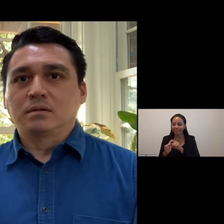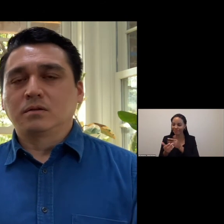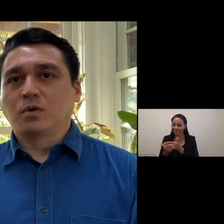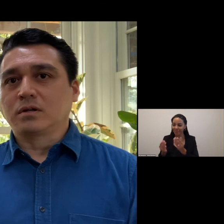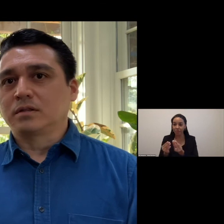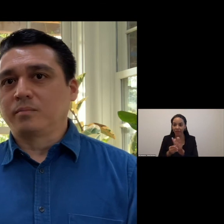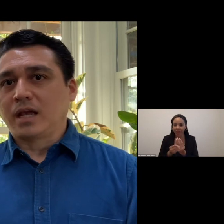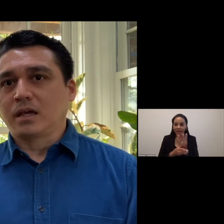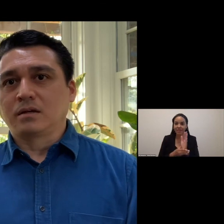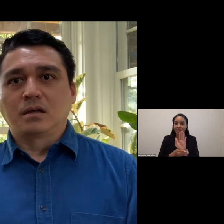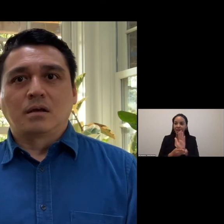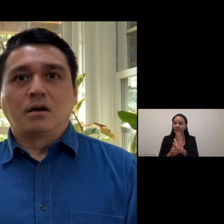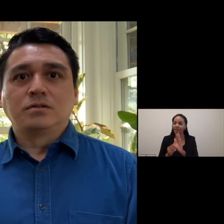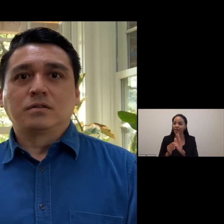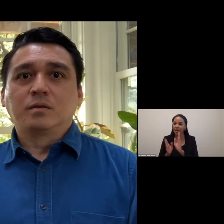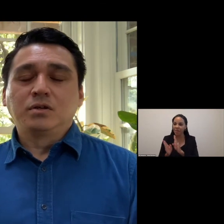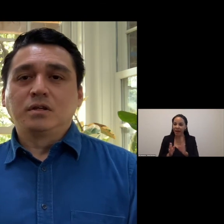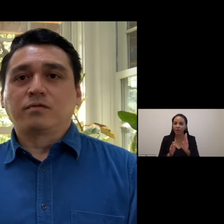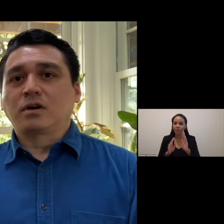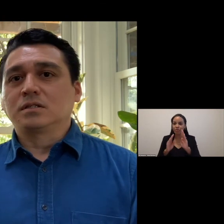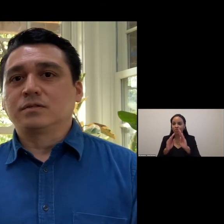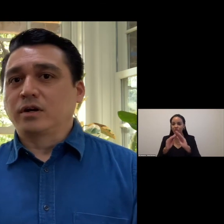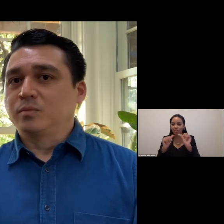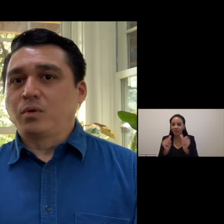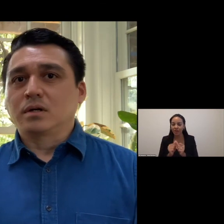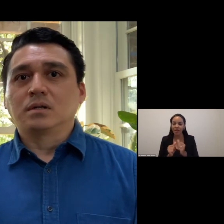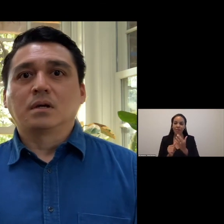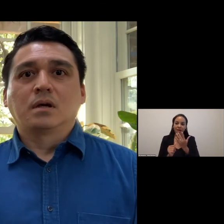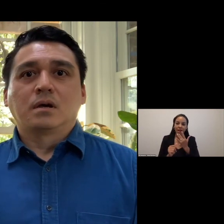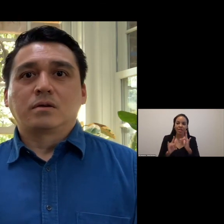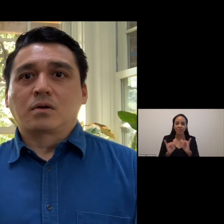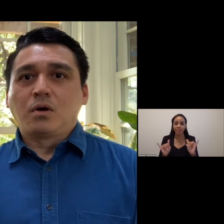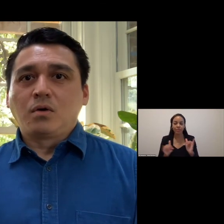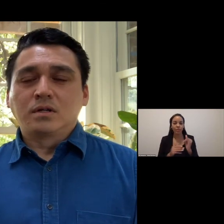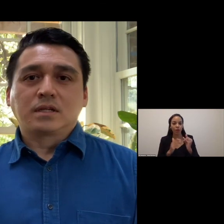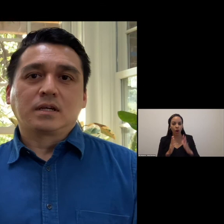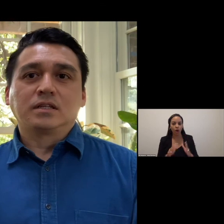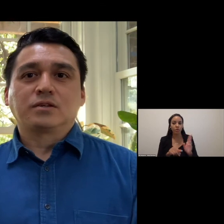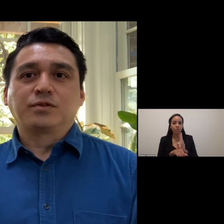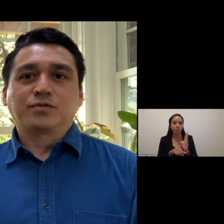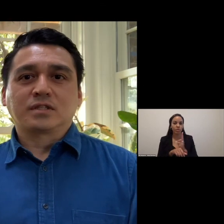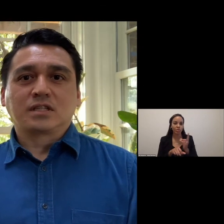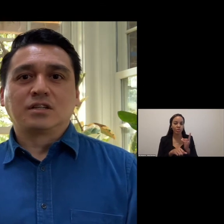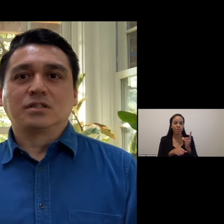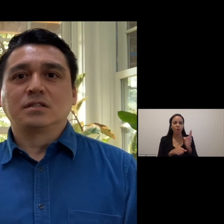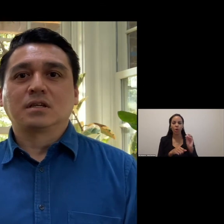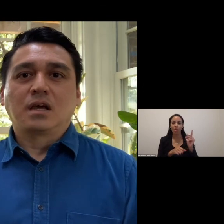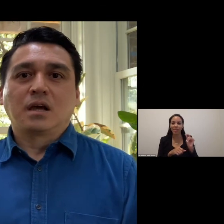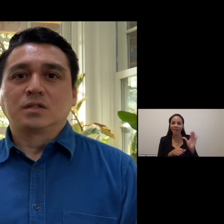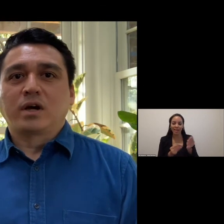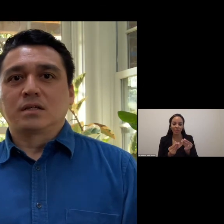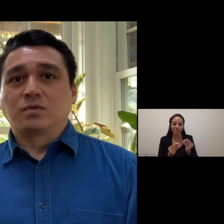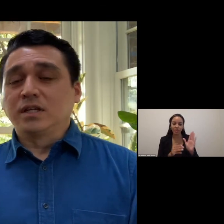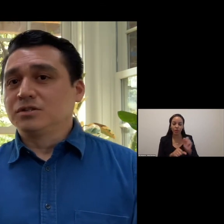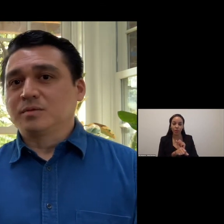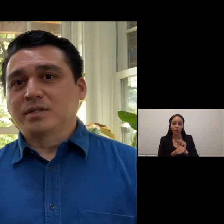in the work that they're making. Also, the community of artists is very important. There are cohorts and they lead to fruitful discussions as